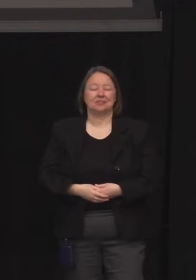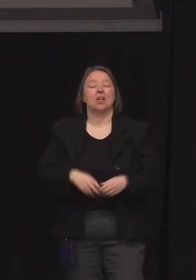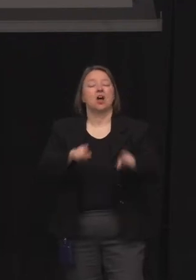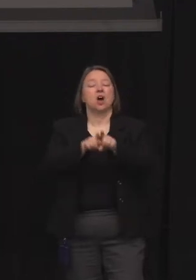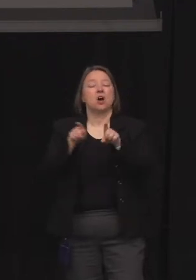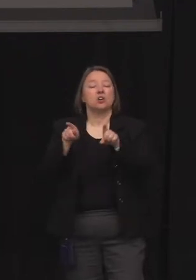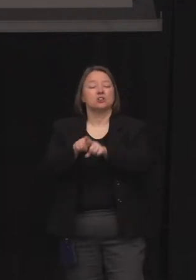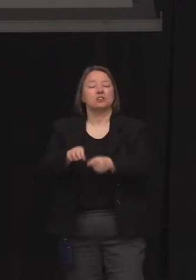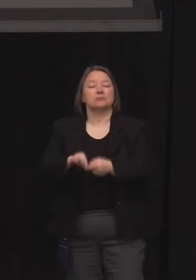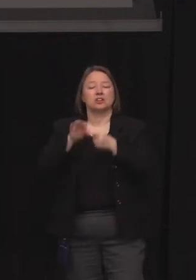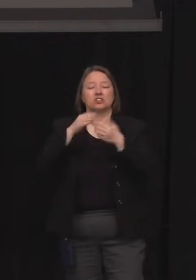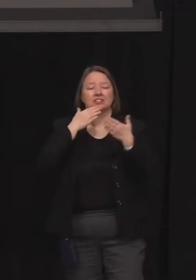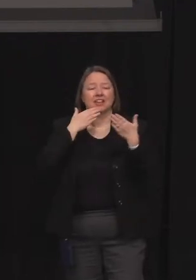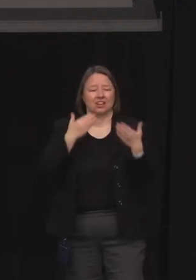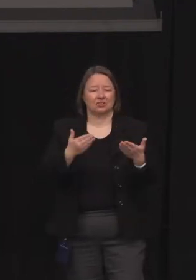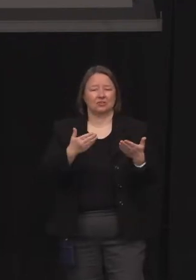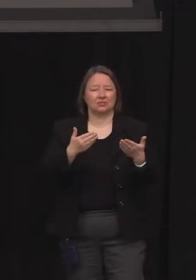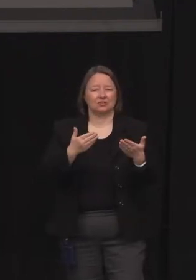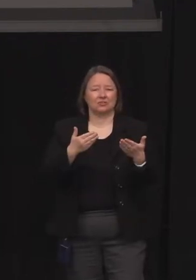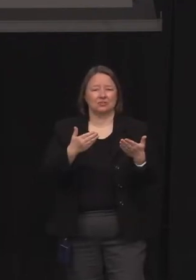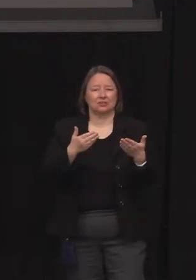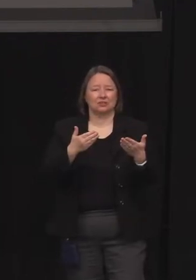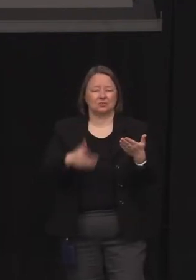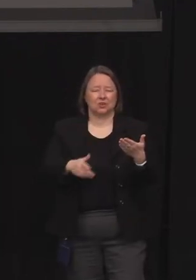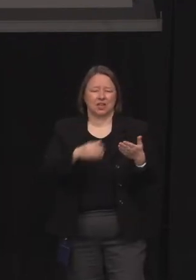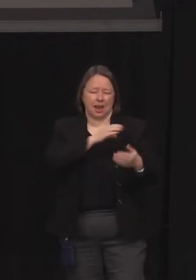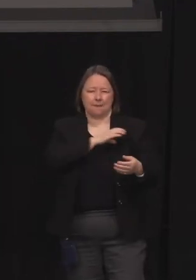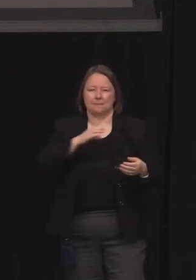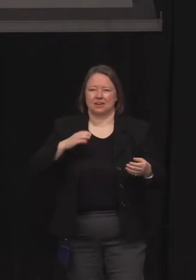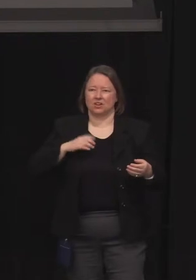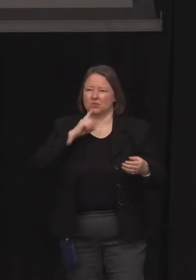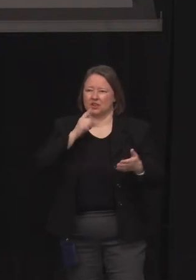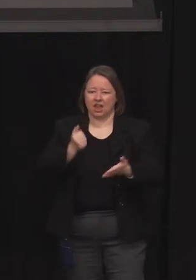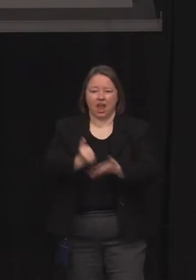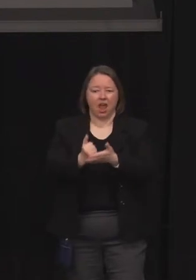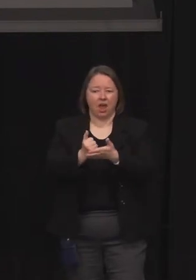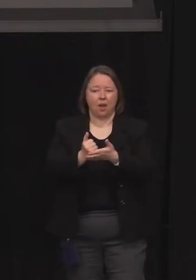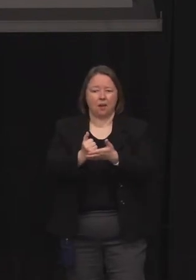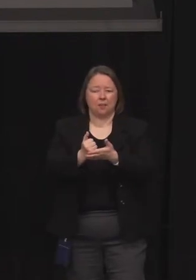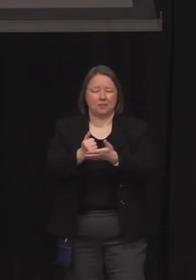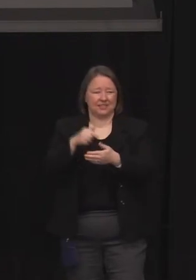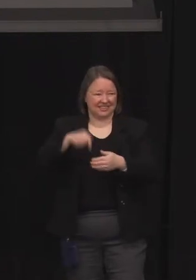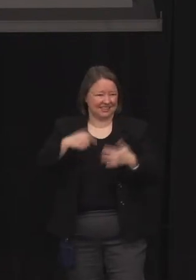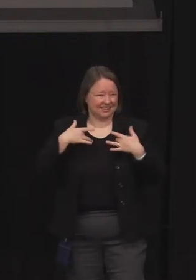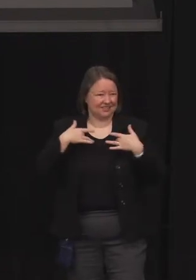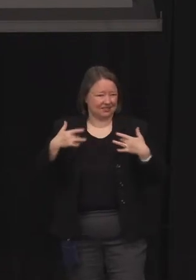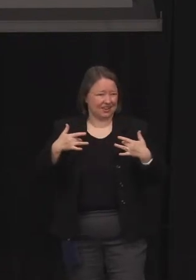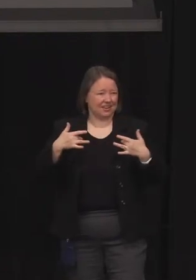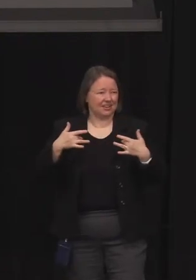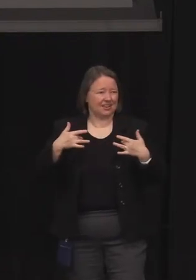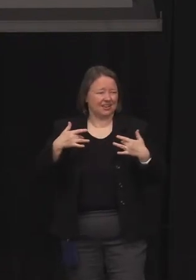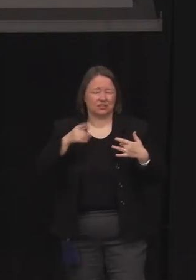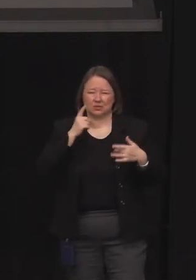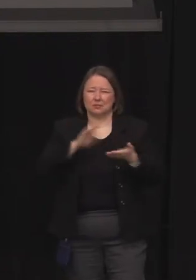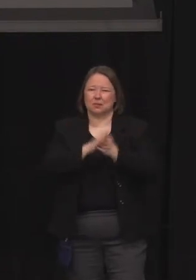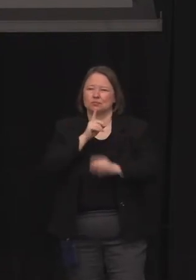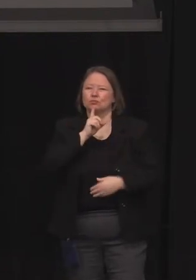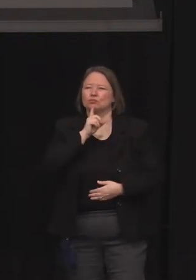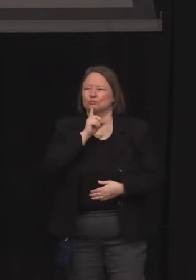Also want to give a special thanks to the committee who actually helped make this thought of mine a